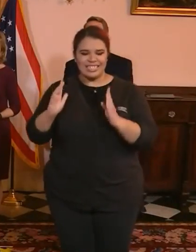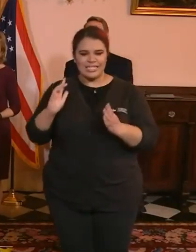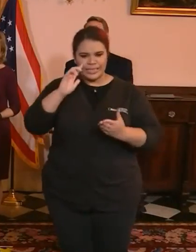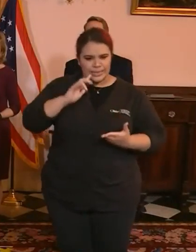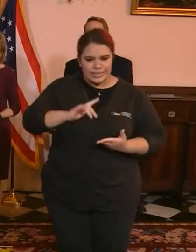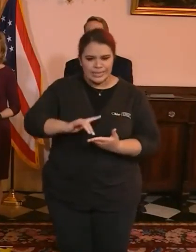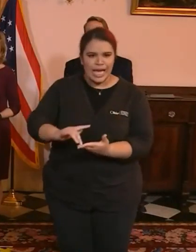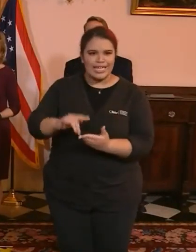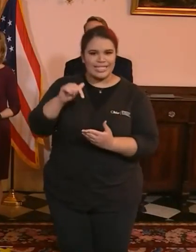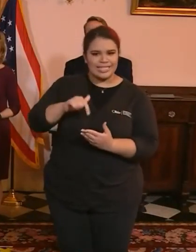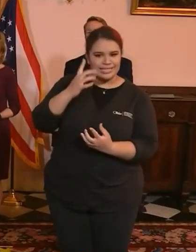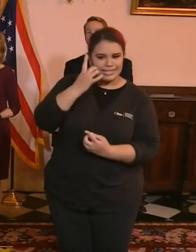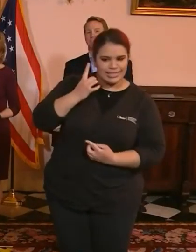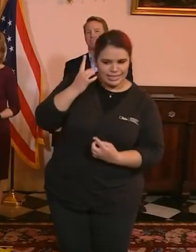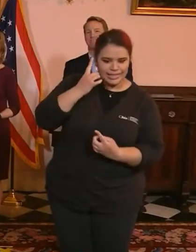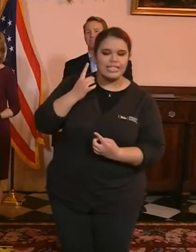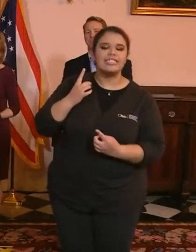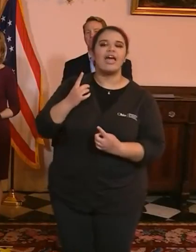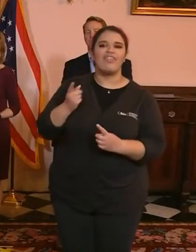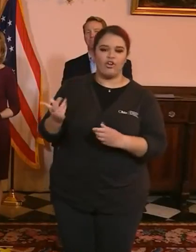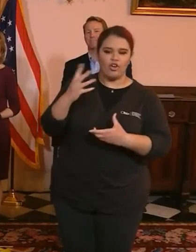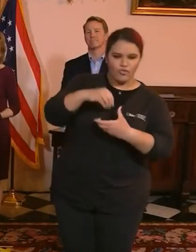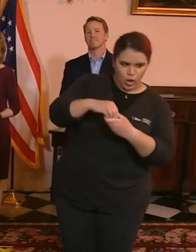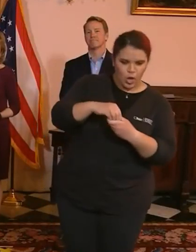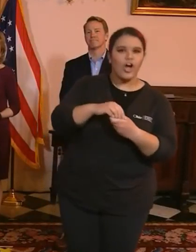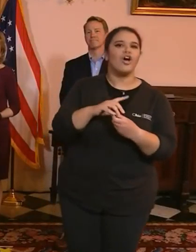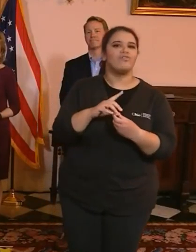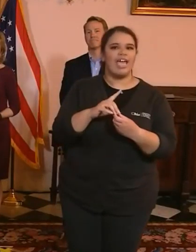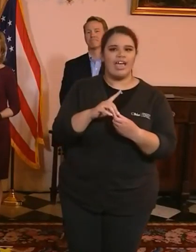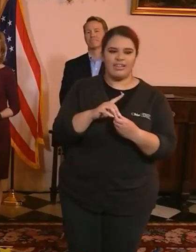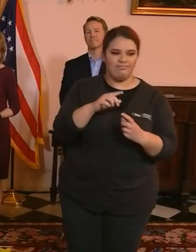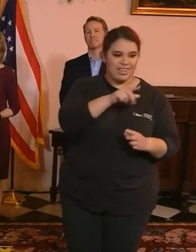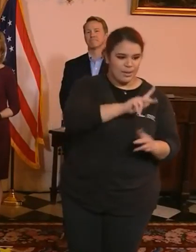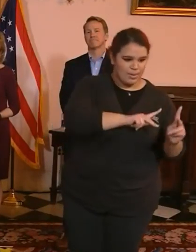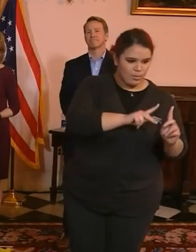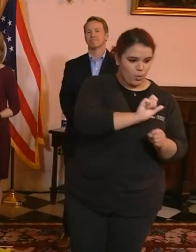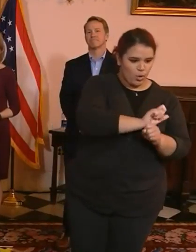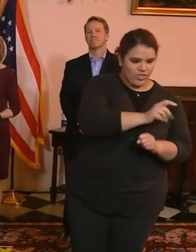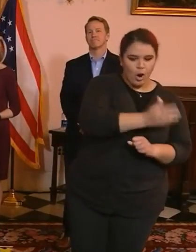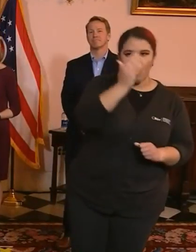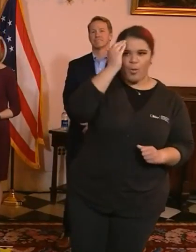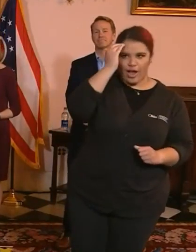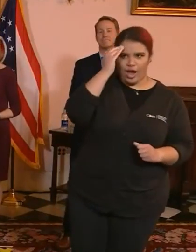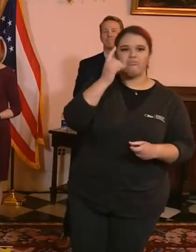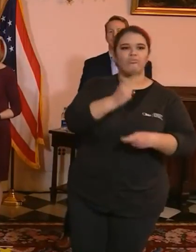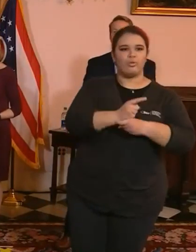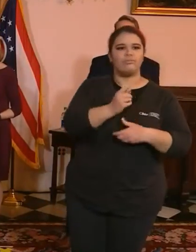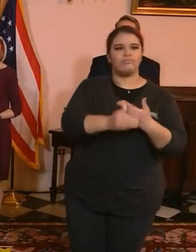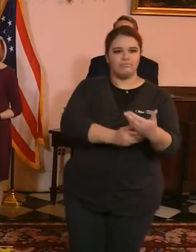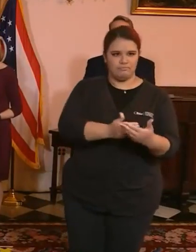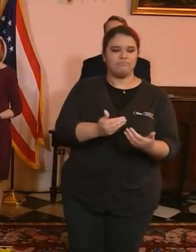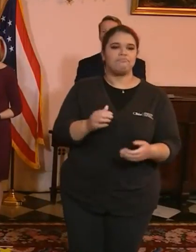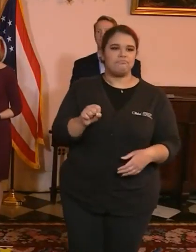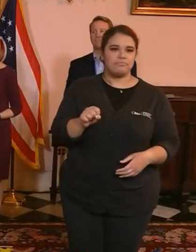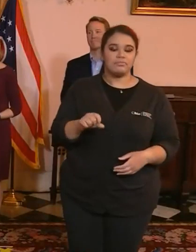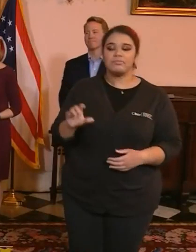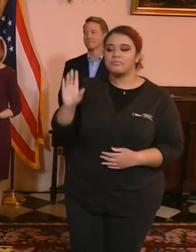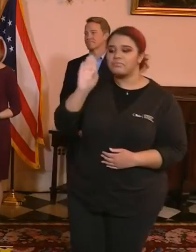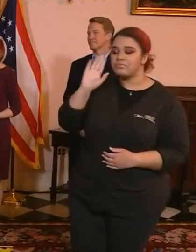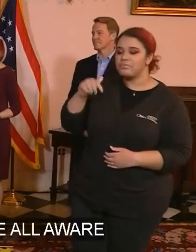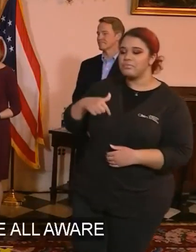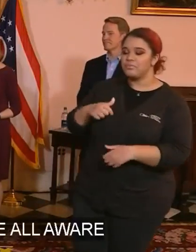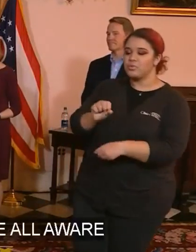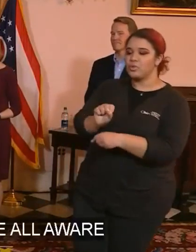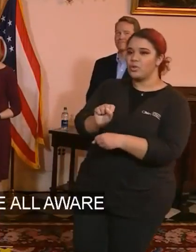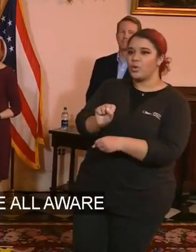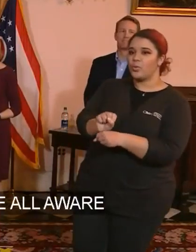and the contacts are all aware, and they're all taking the appropriate measures. Thank you. Governor Andy Chow with Ohio Public Radio